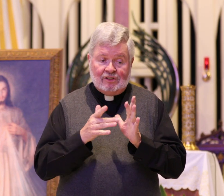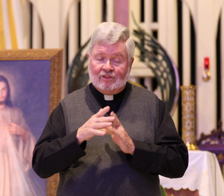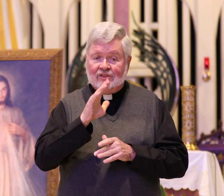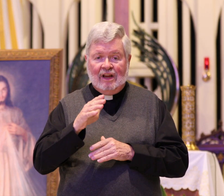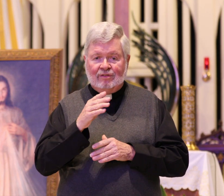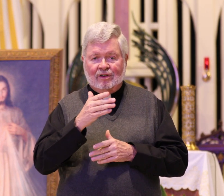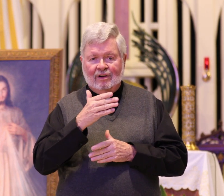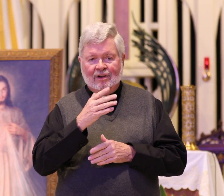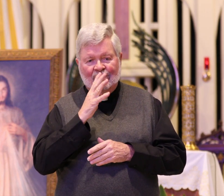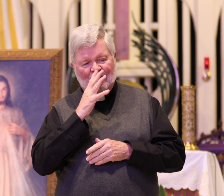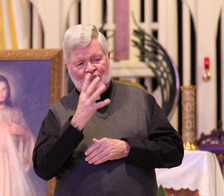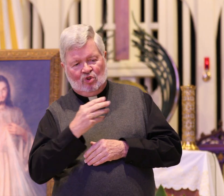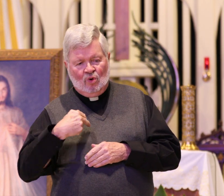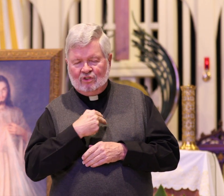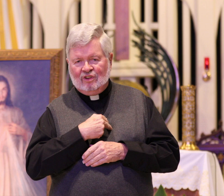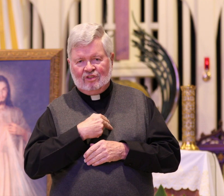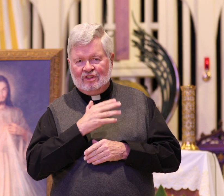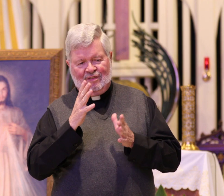Jesus never ignores us, never